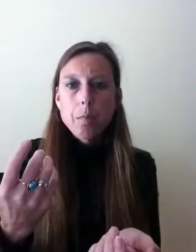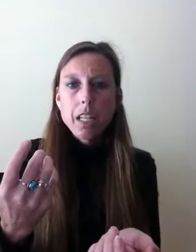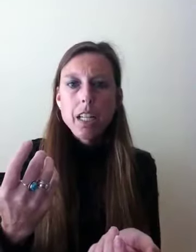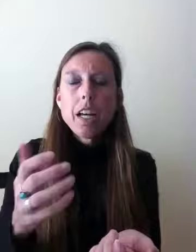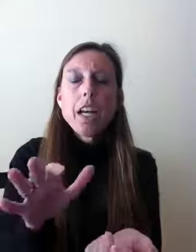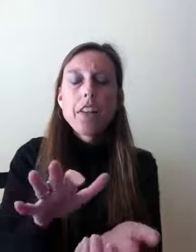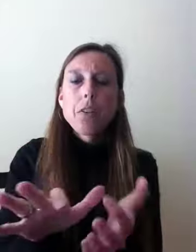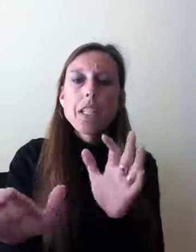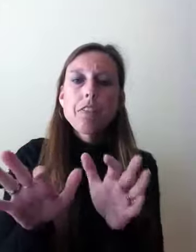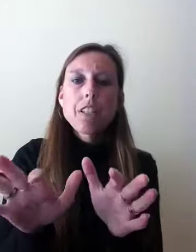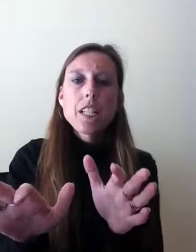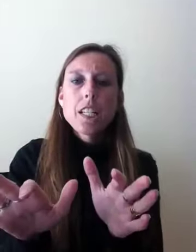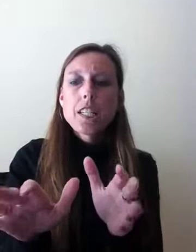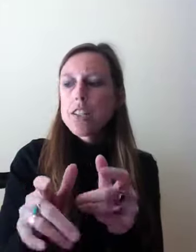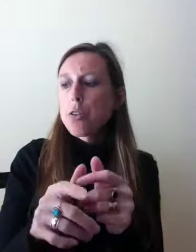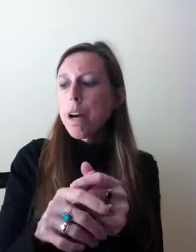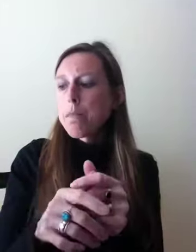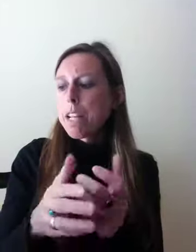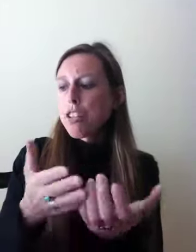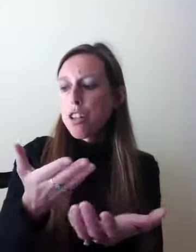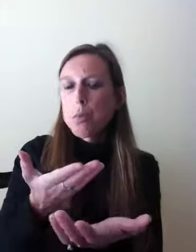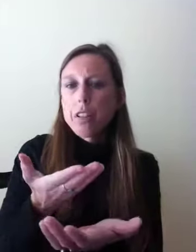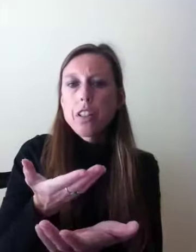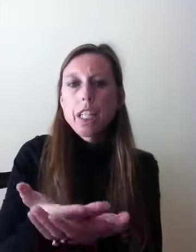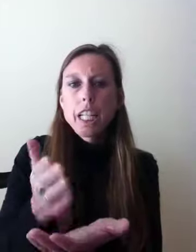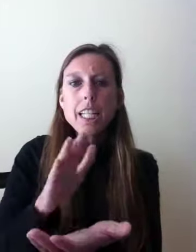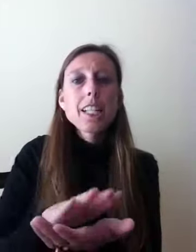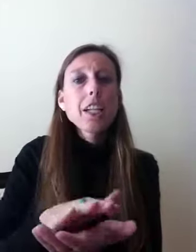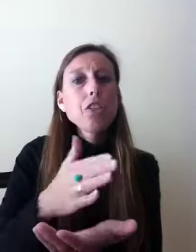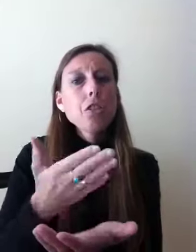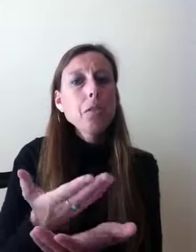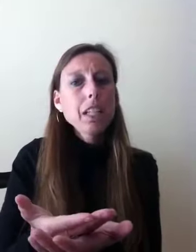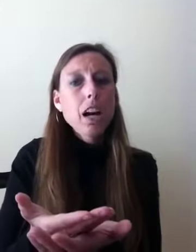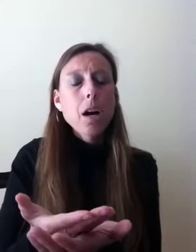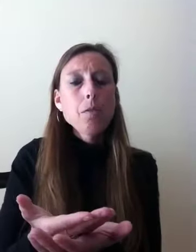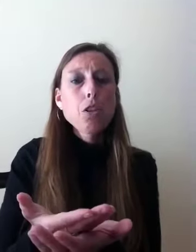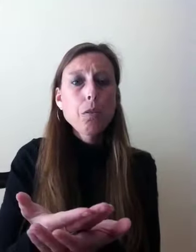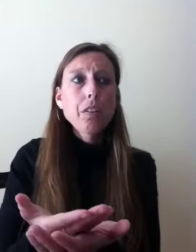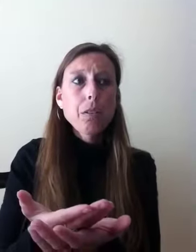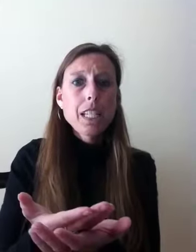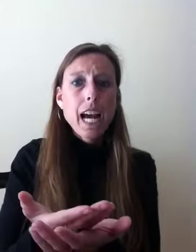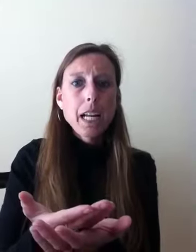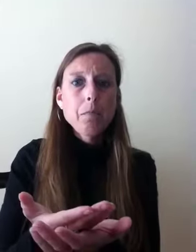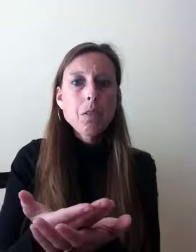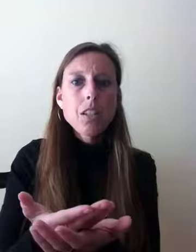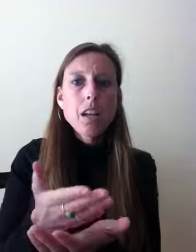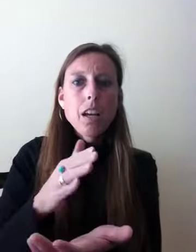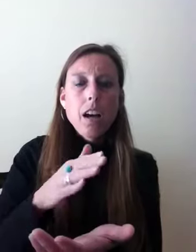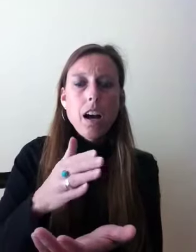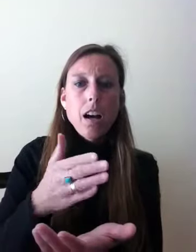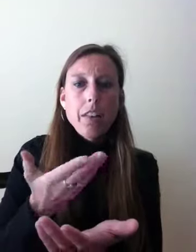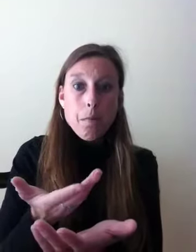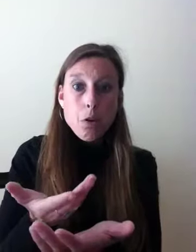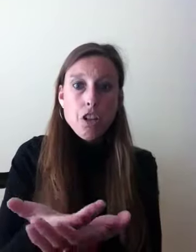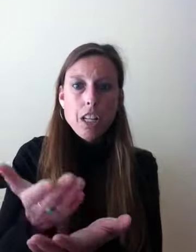something. The only difference is you want to make sure with cooking is that you do it 2 or 3 times, the motion,